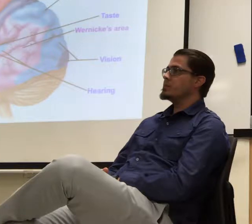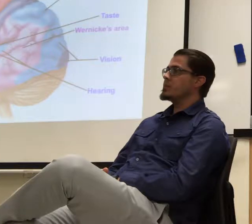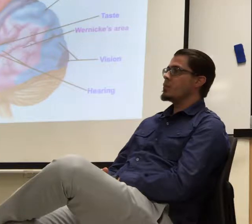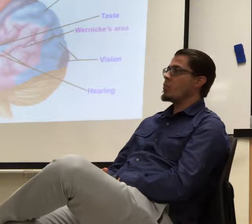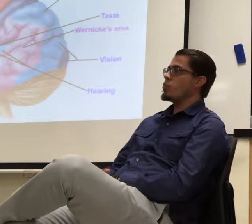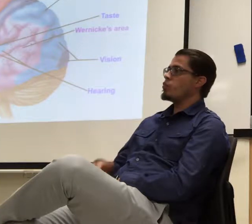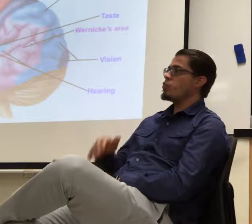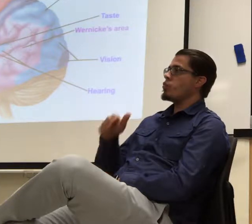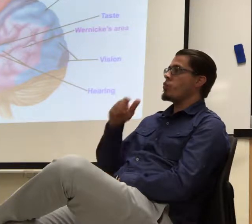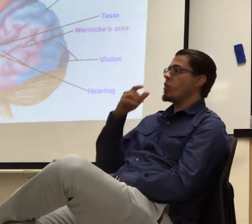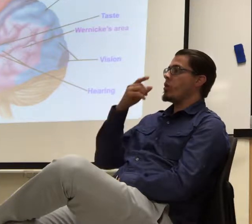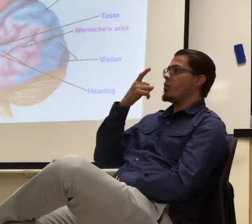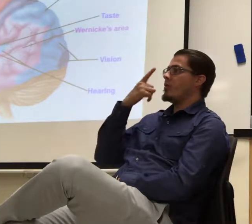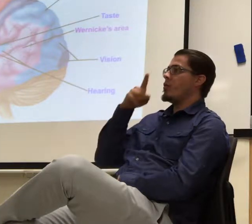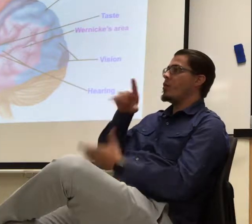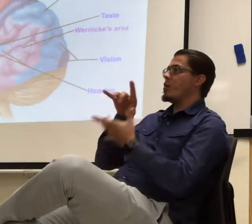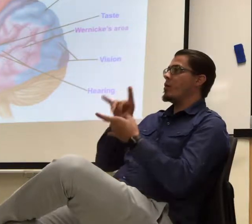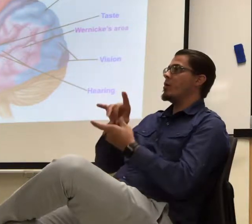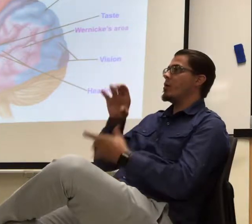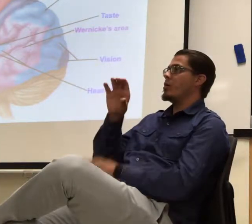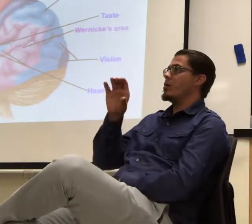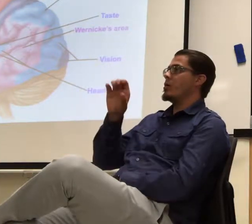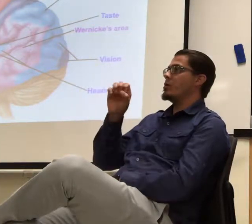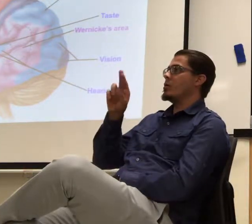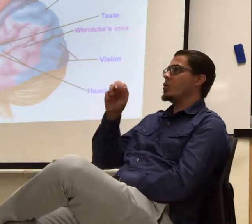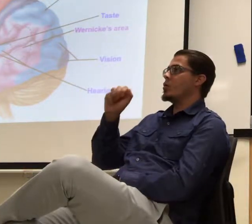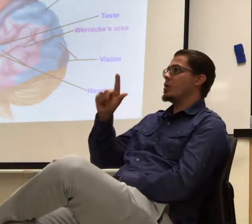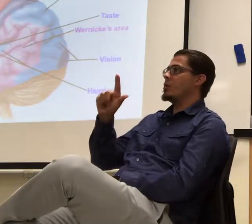the cerebral cortex.